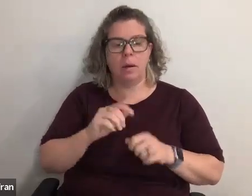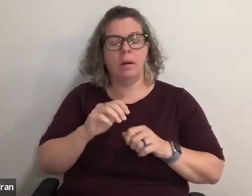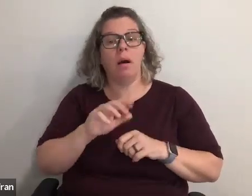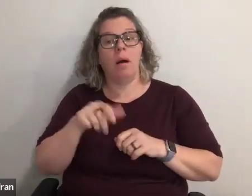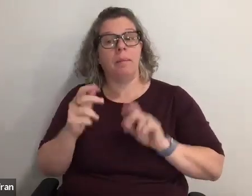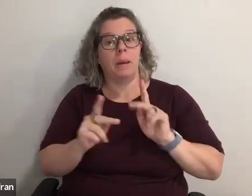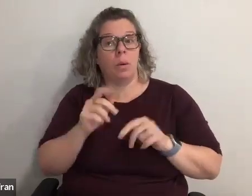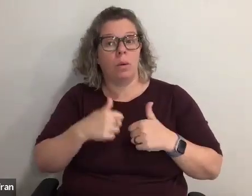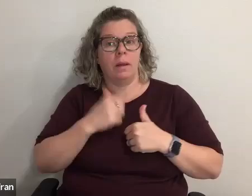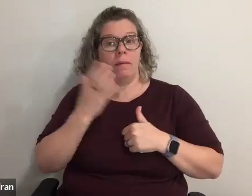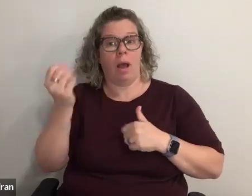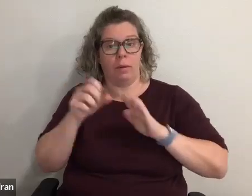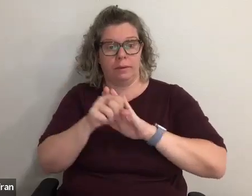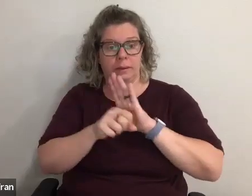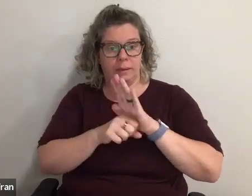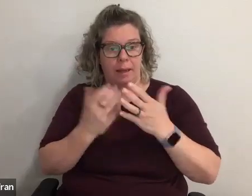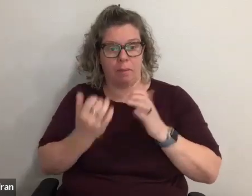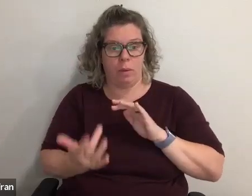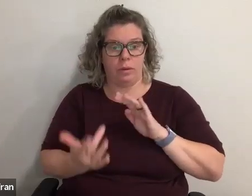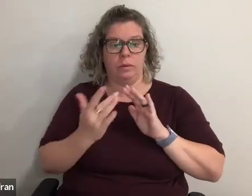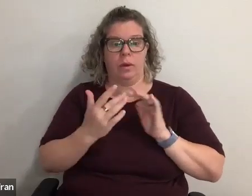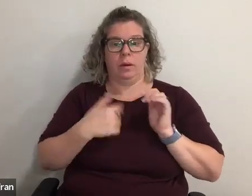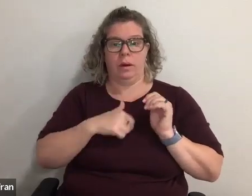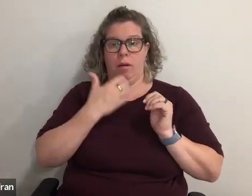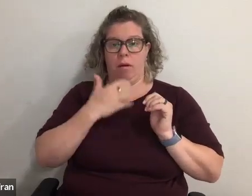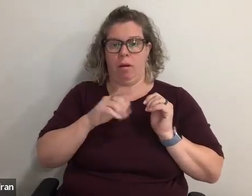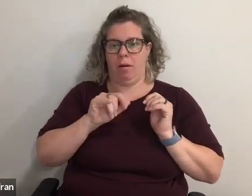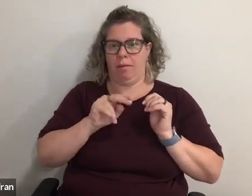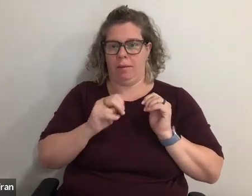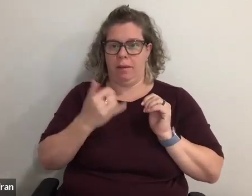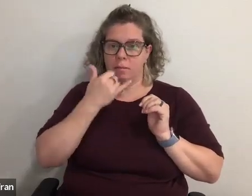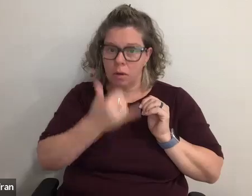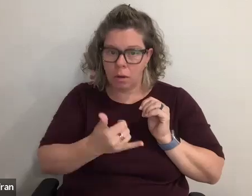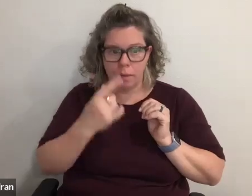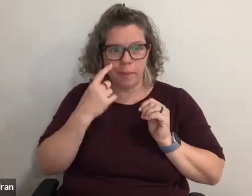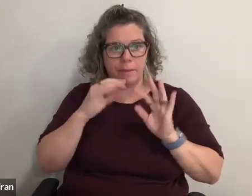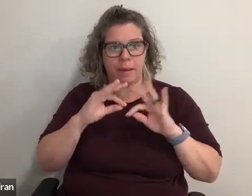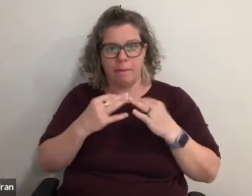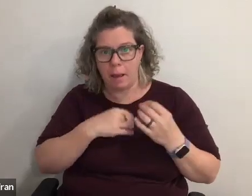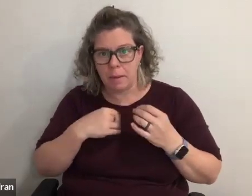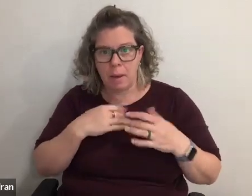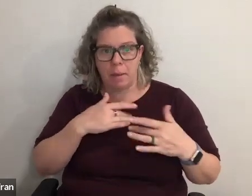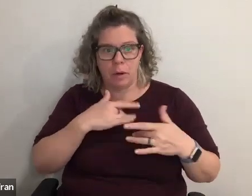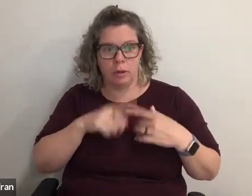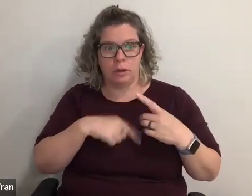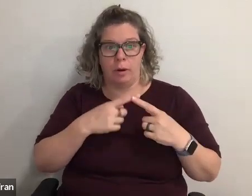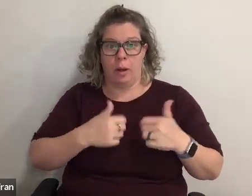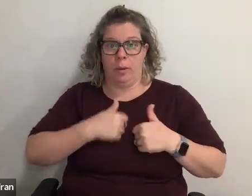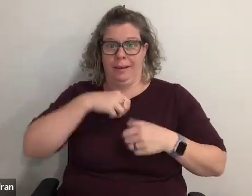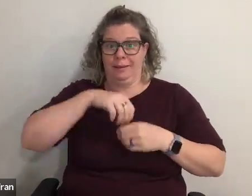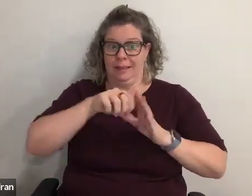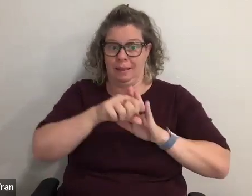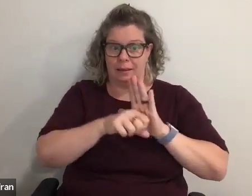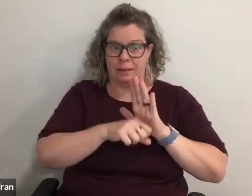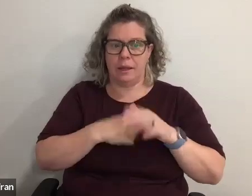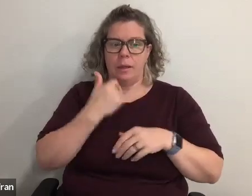state but want to contact our hotline, maybe because they have a loved one that they're concerned about in Idaho, you